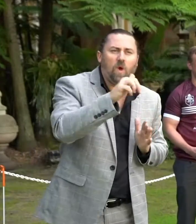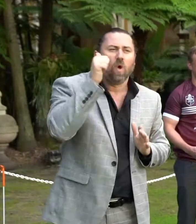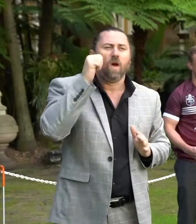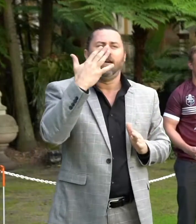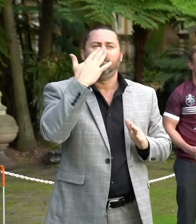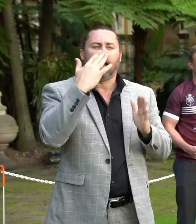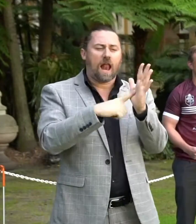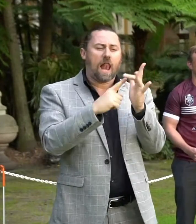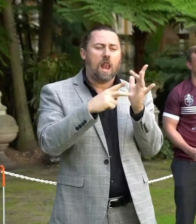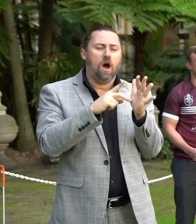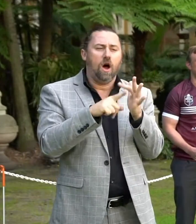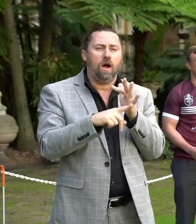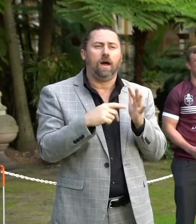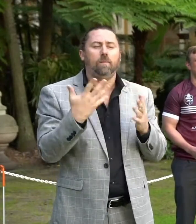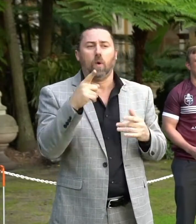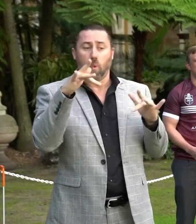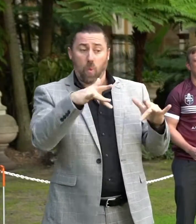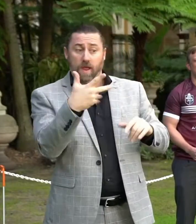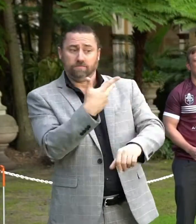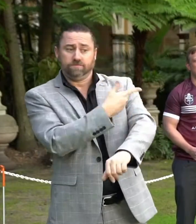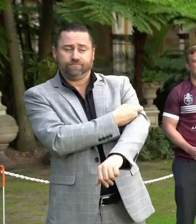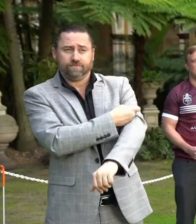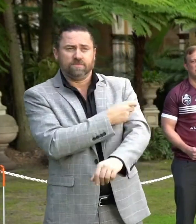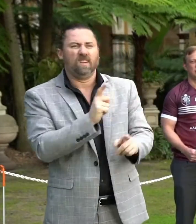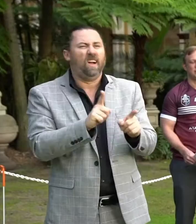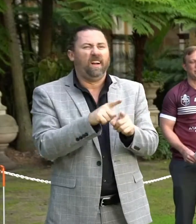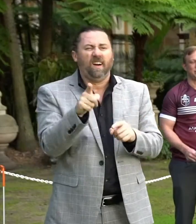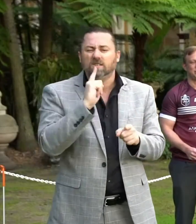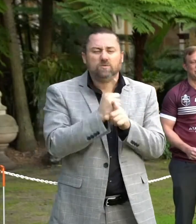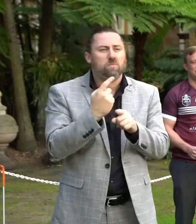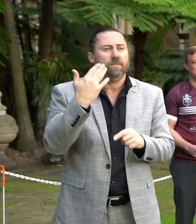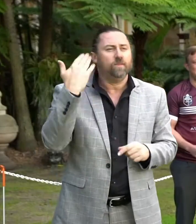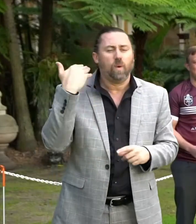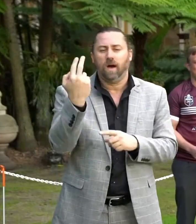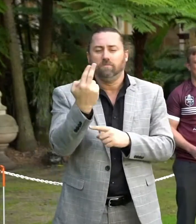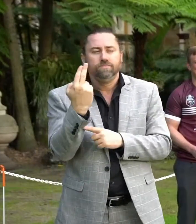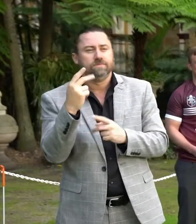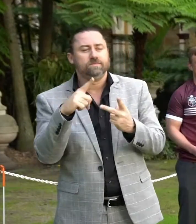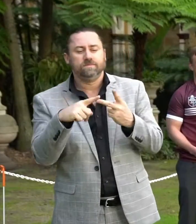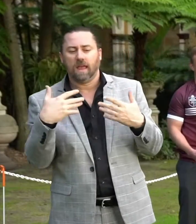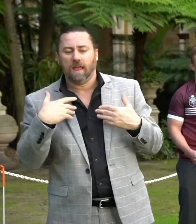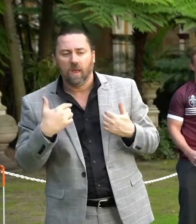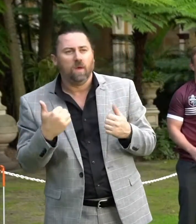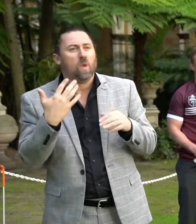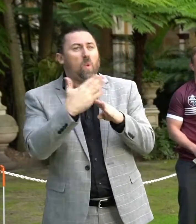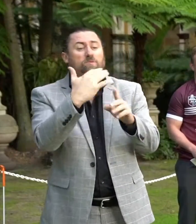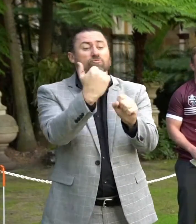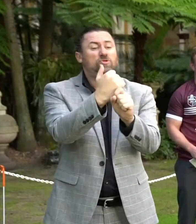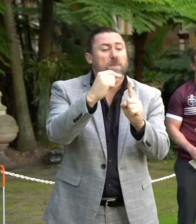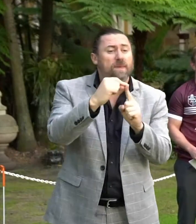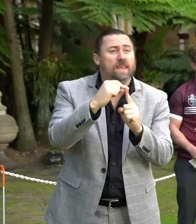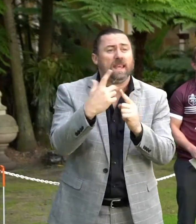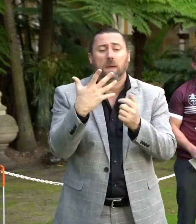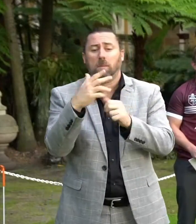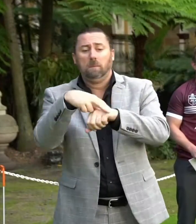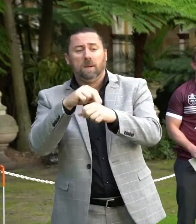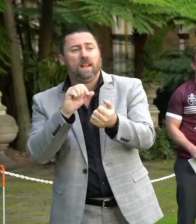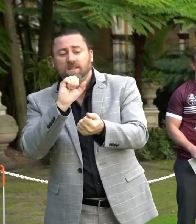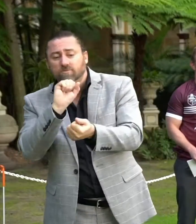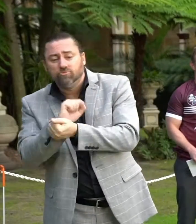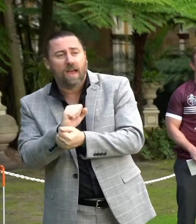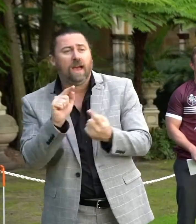healthcare workers who haven't been vaccinated to immediately get vaccinated. I need every single worker in one